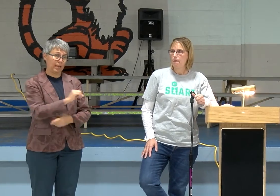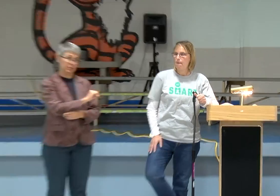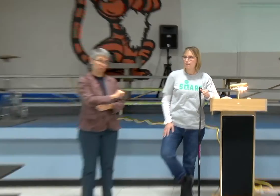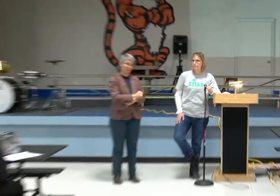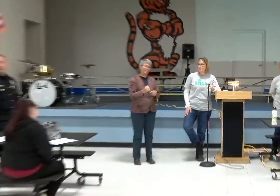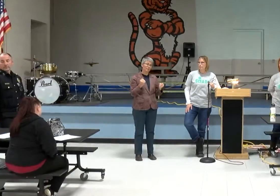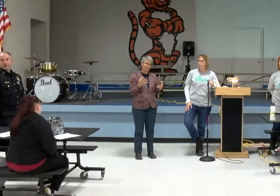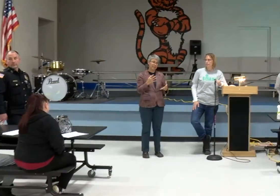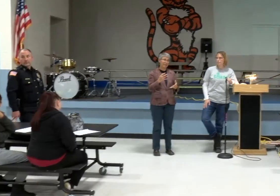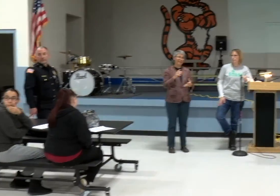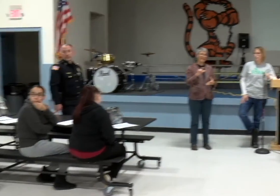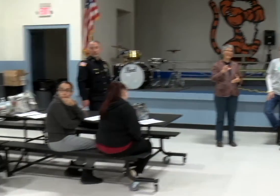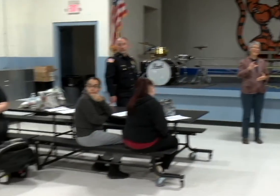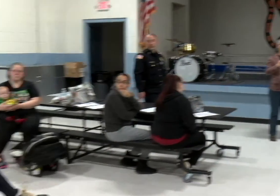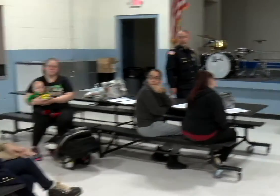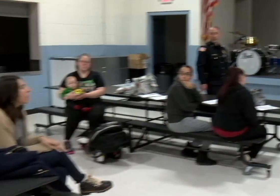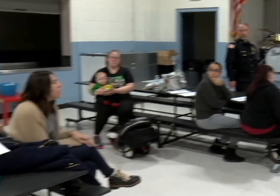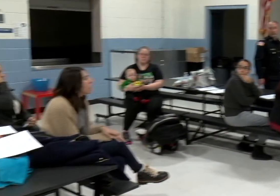Sure.